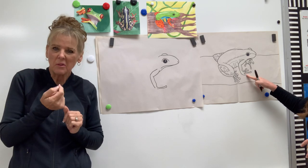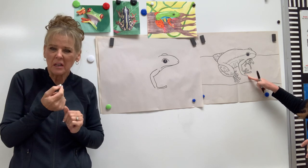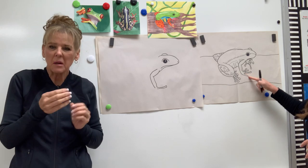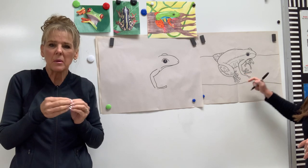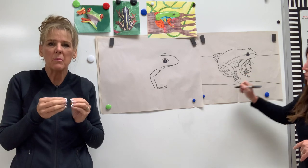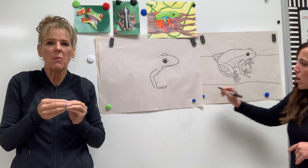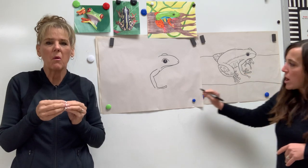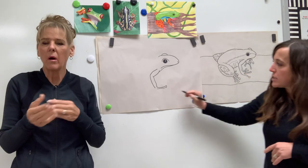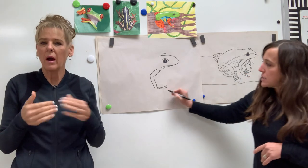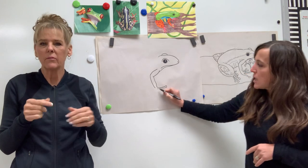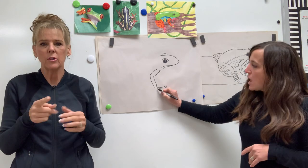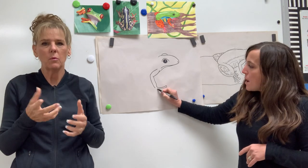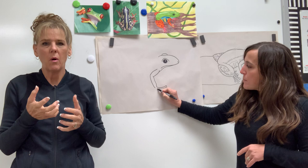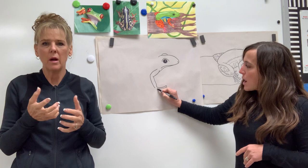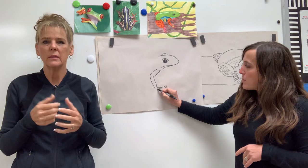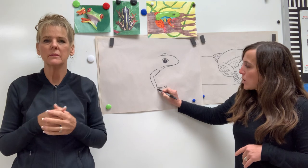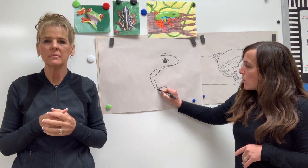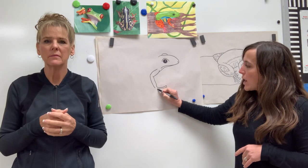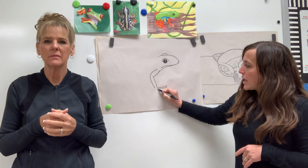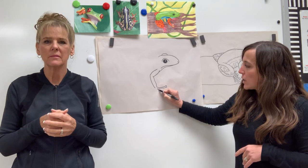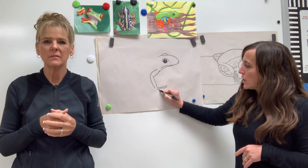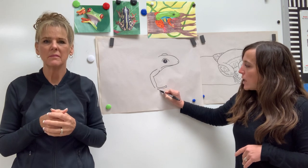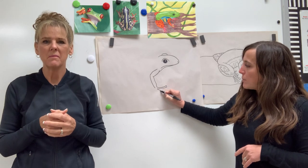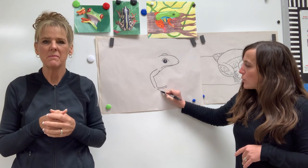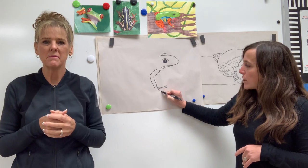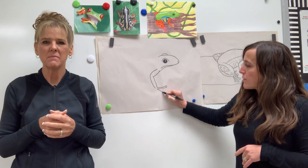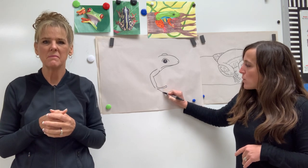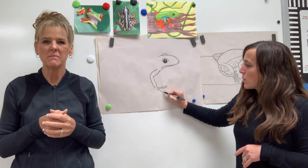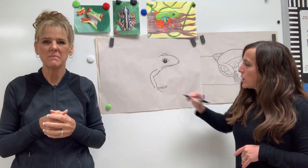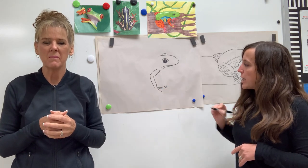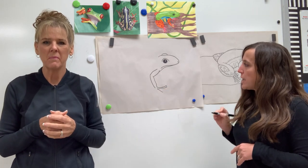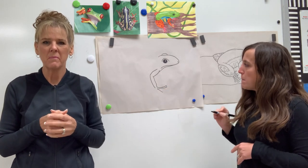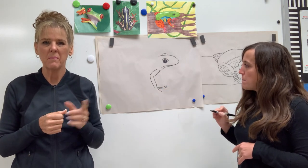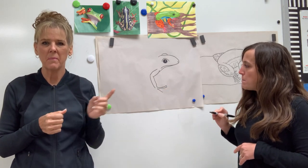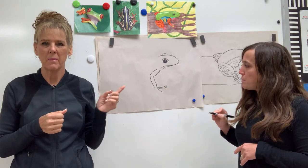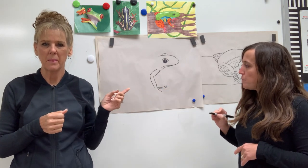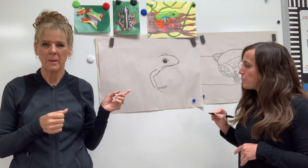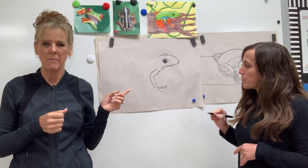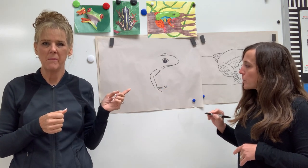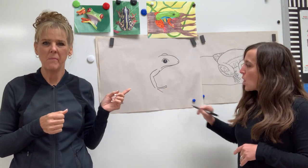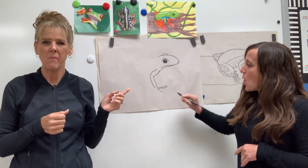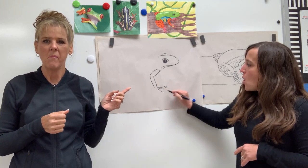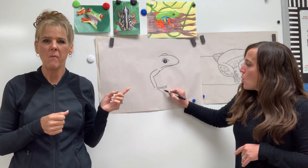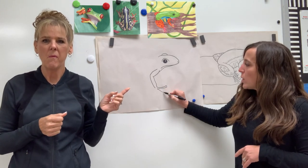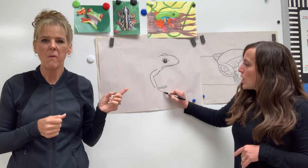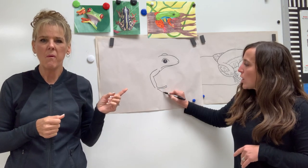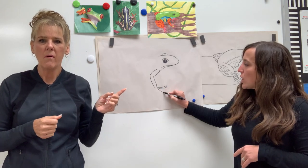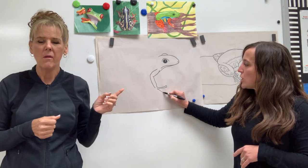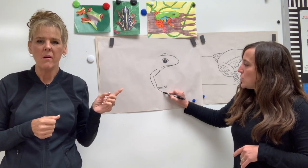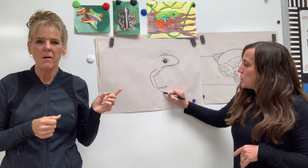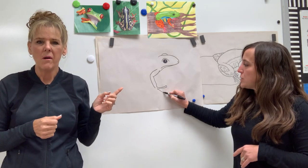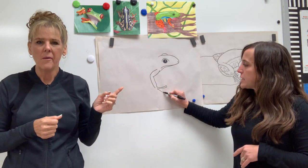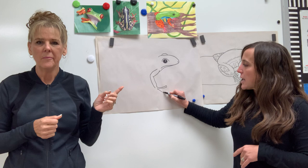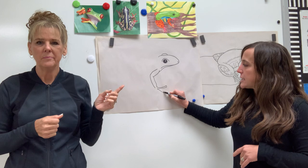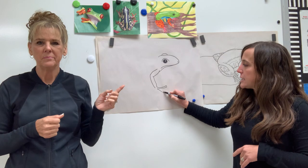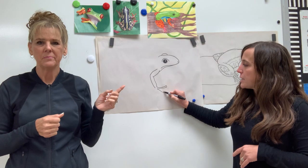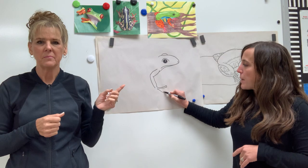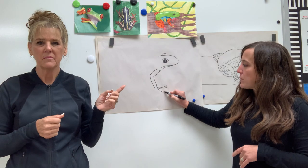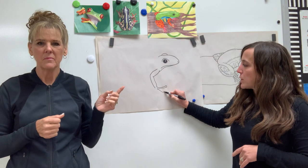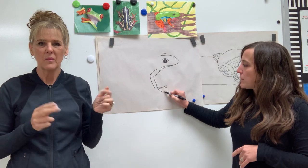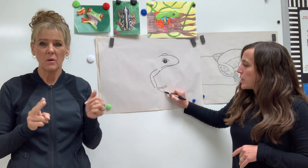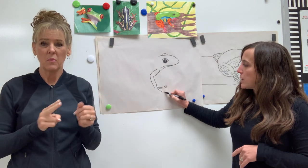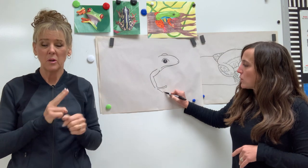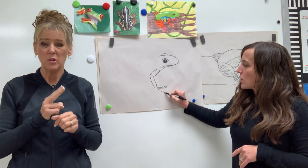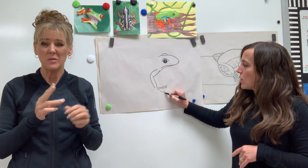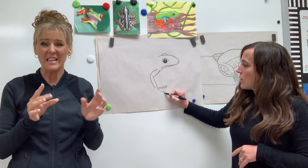more, however you want, but I'm gonna go ahead and bring it forward again. We are gonna use that sticky